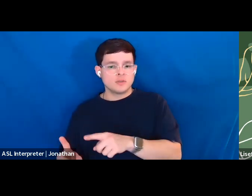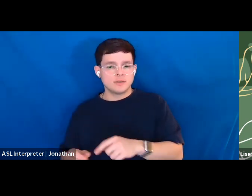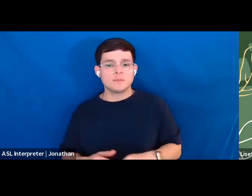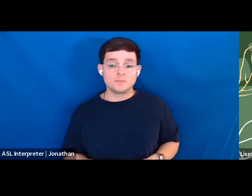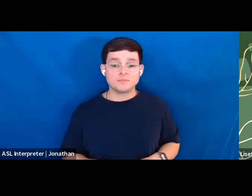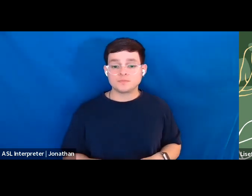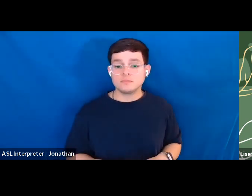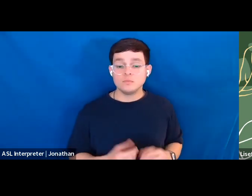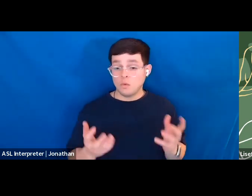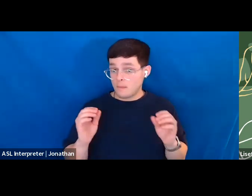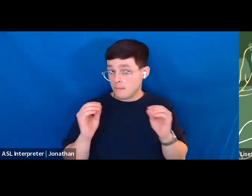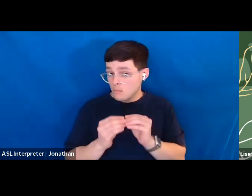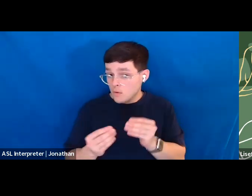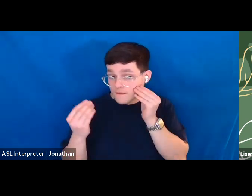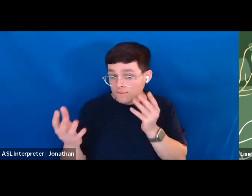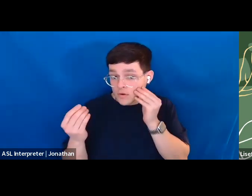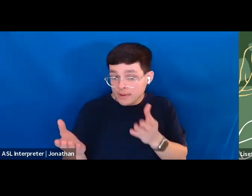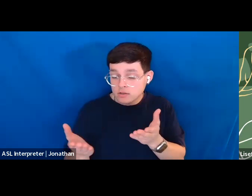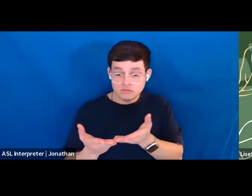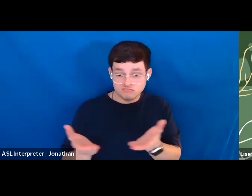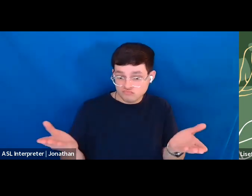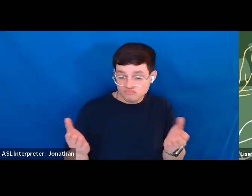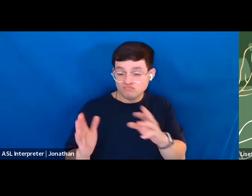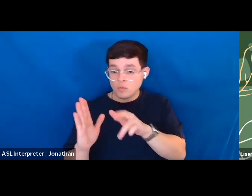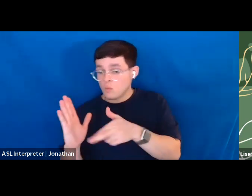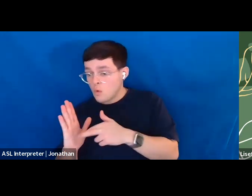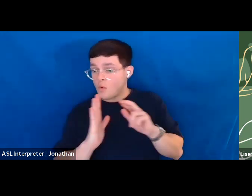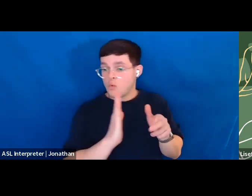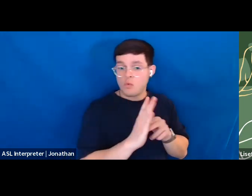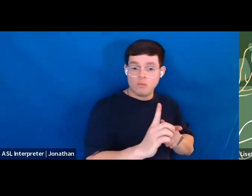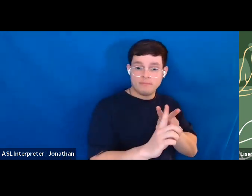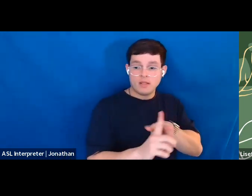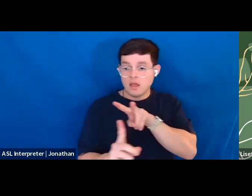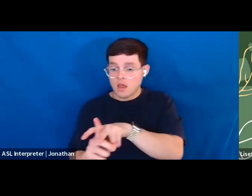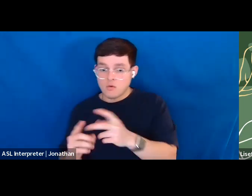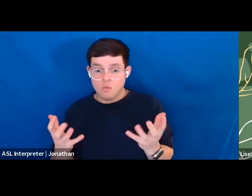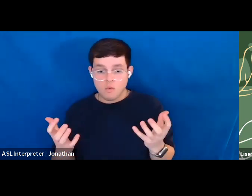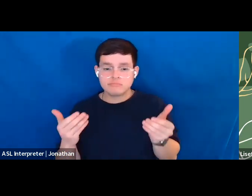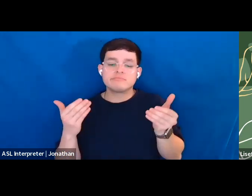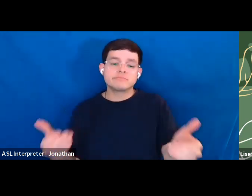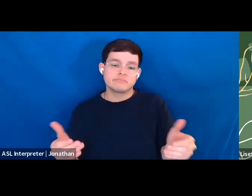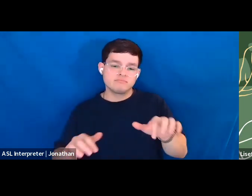For more information about these positions, please go to